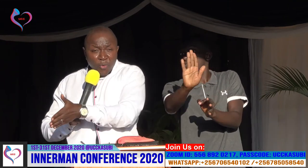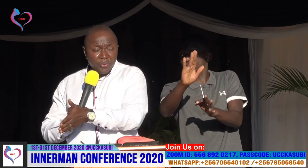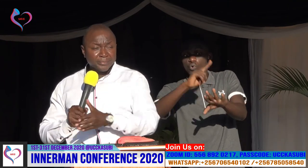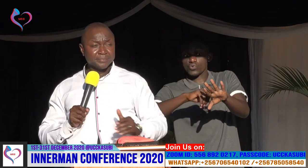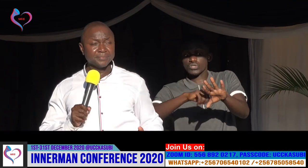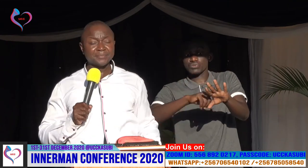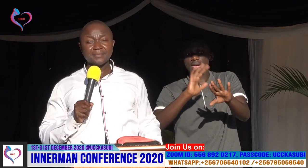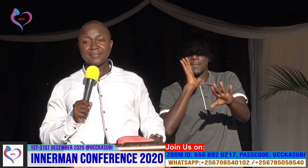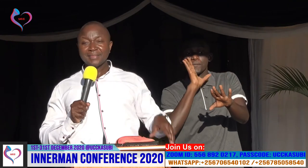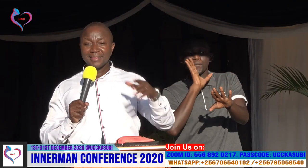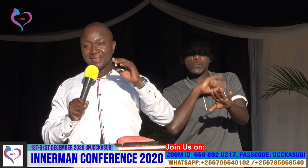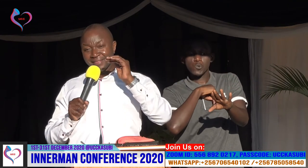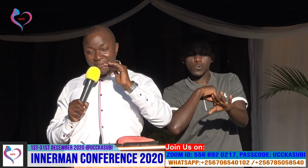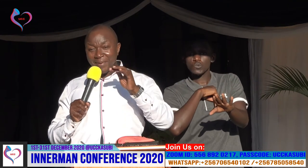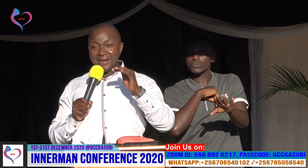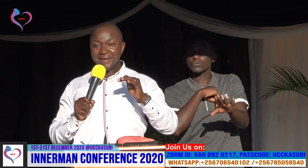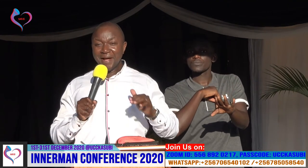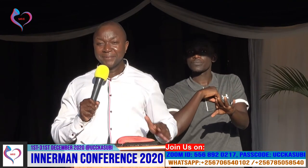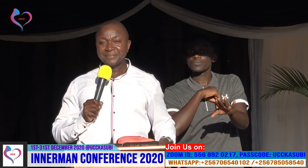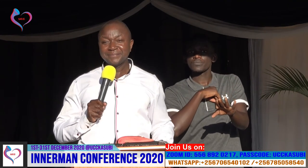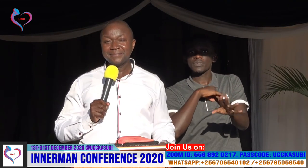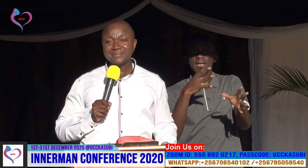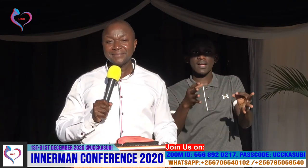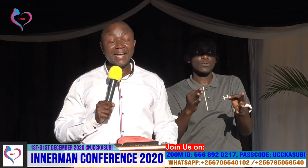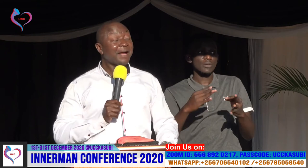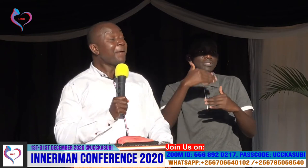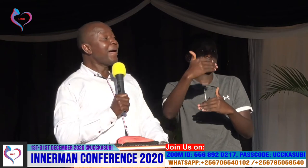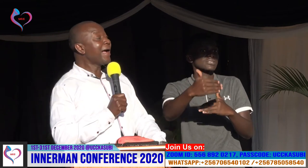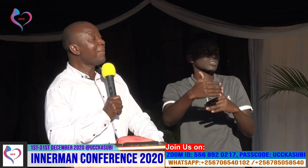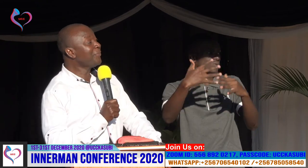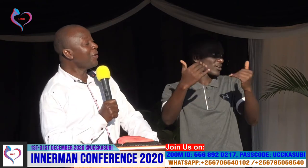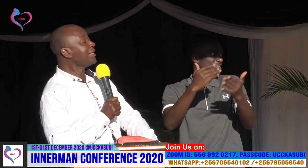extension. And if it's that time is over,